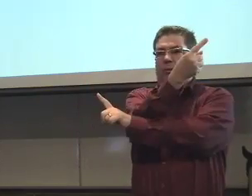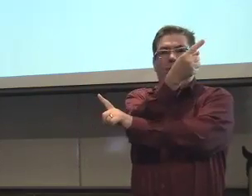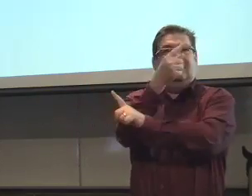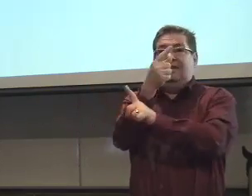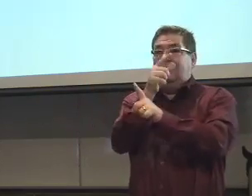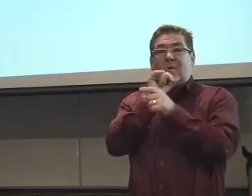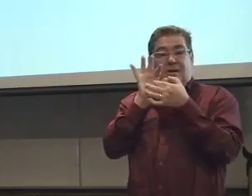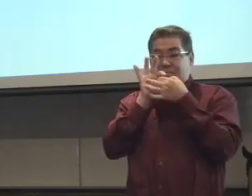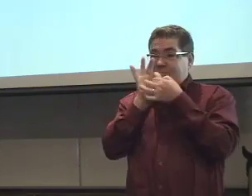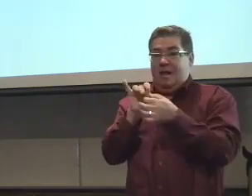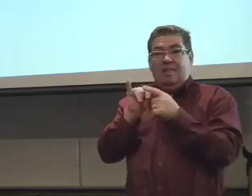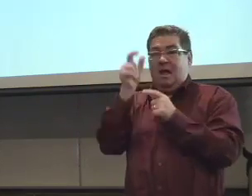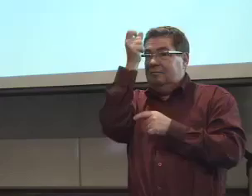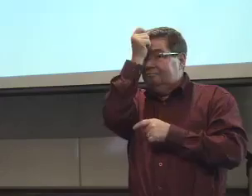Nothing. It means,